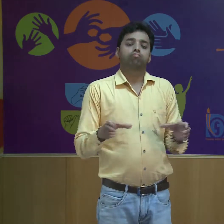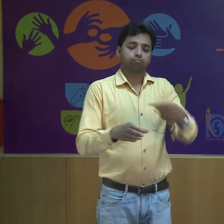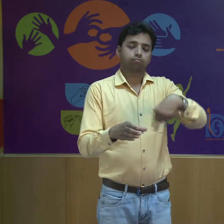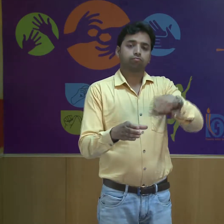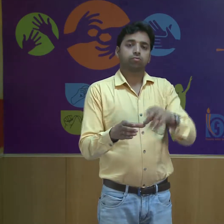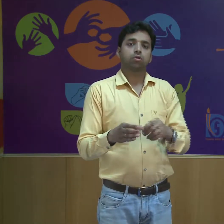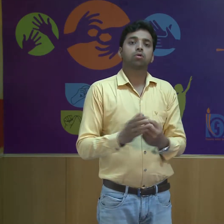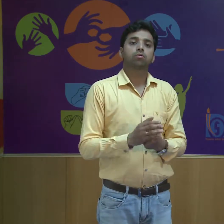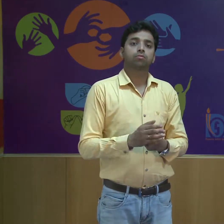tribe.